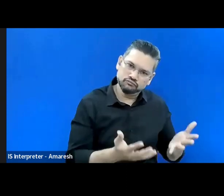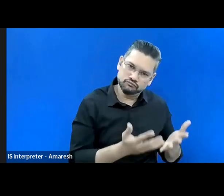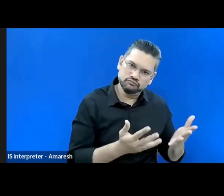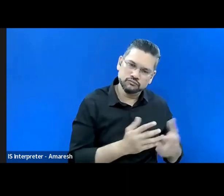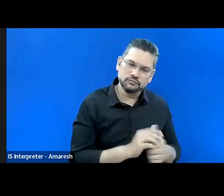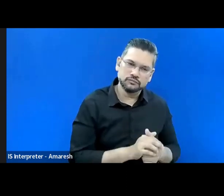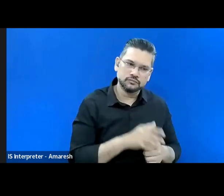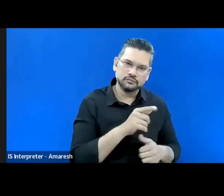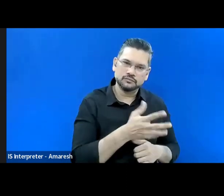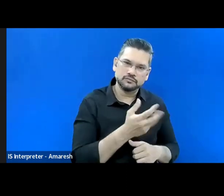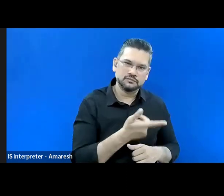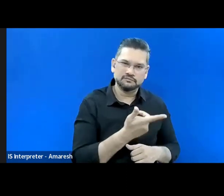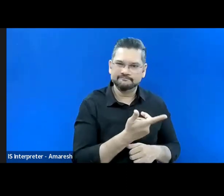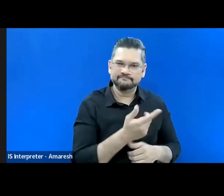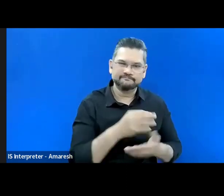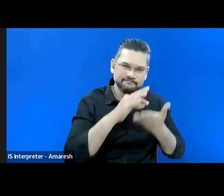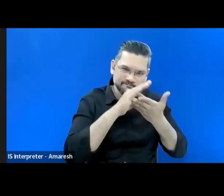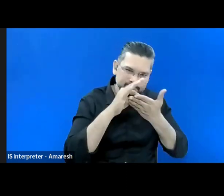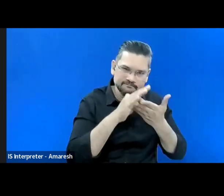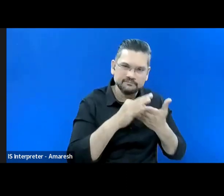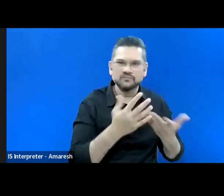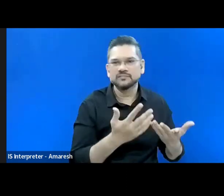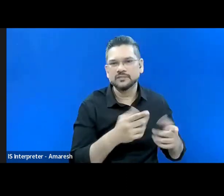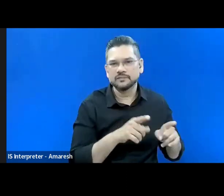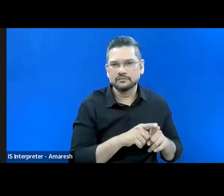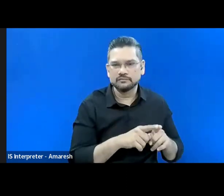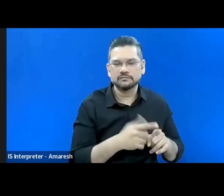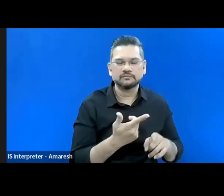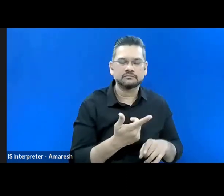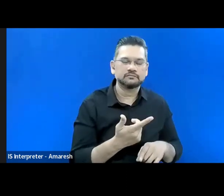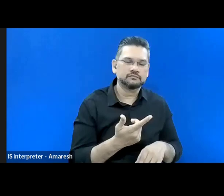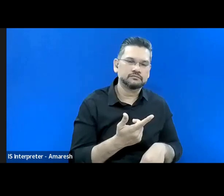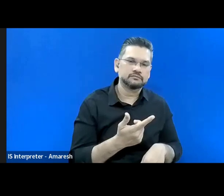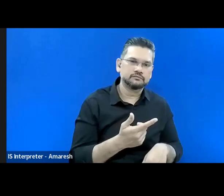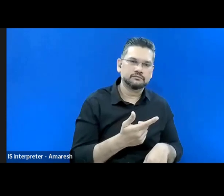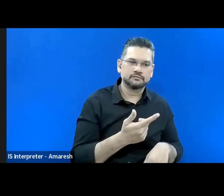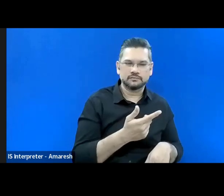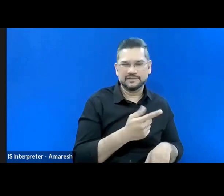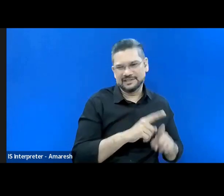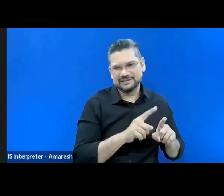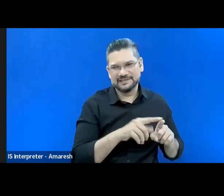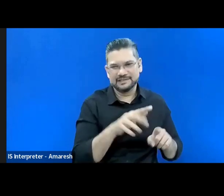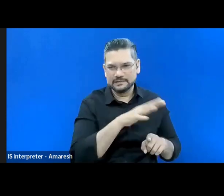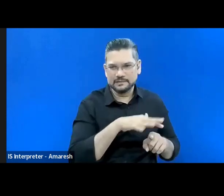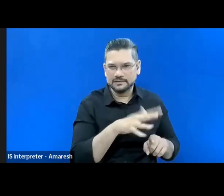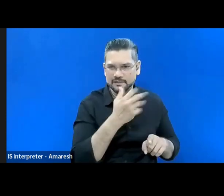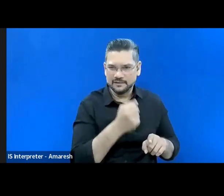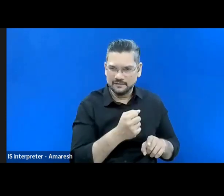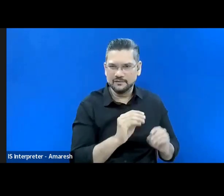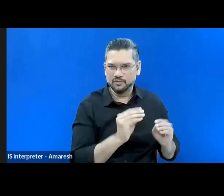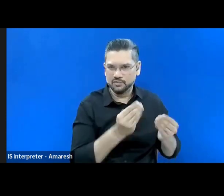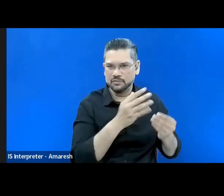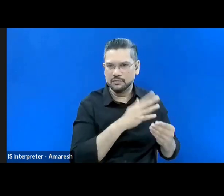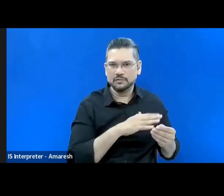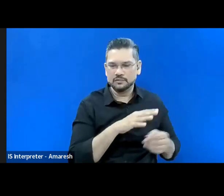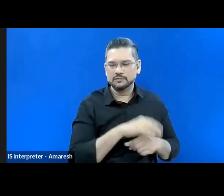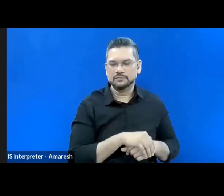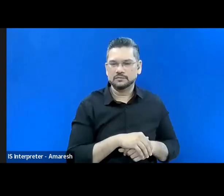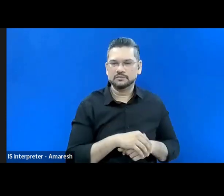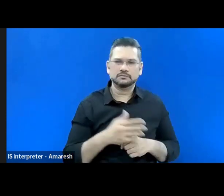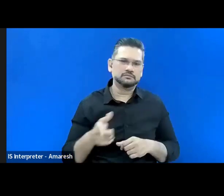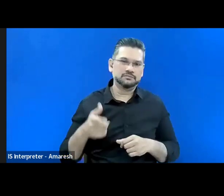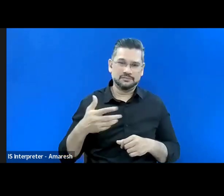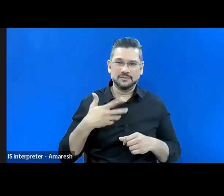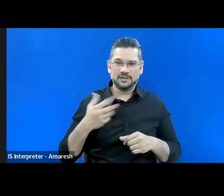substance use disorder, and also people trying to recover from substance use, because we are in a border state and definitely there's a